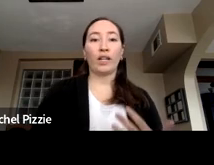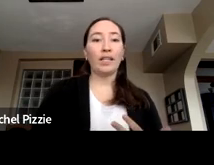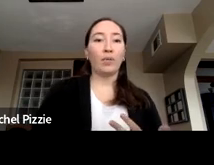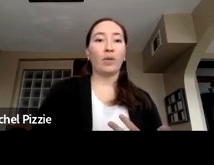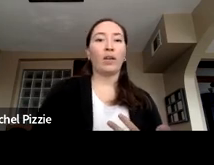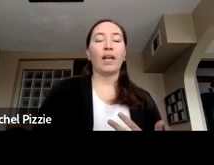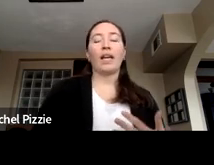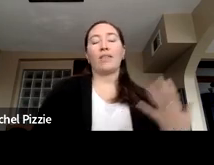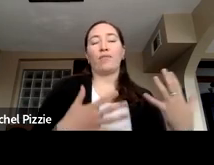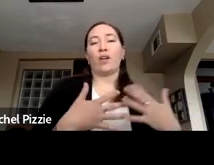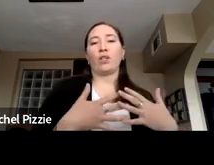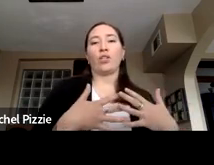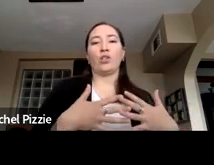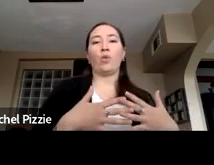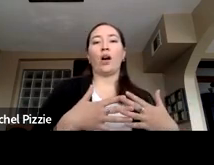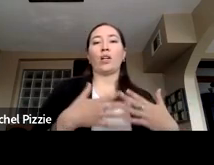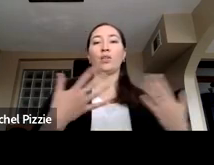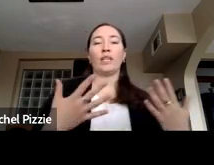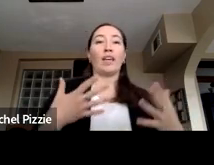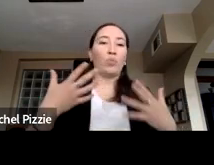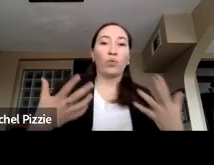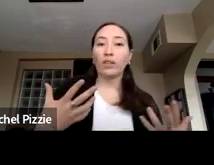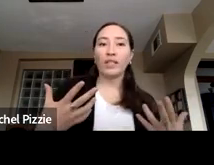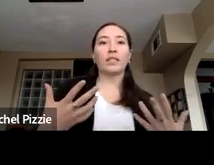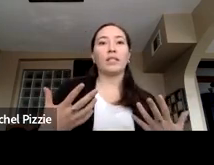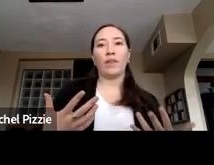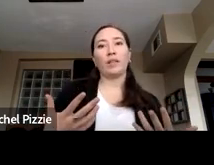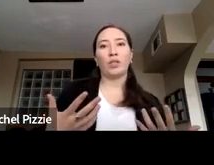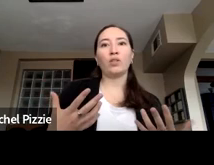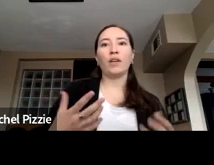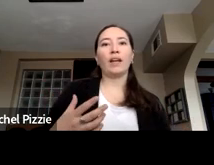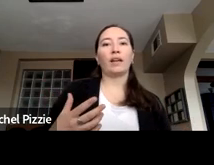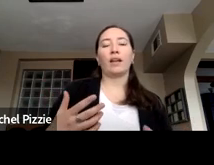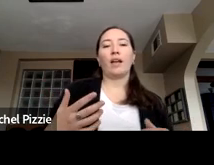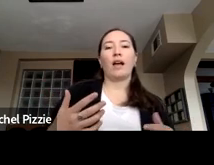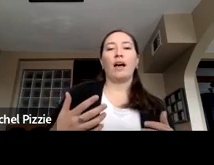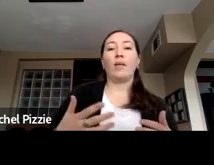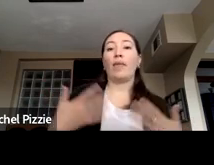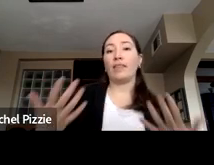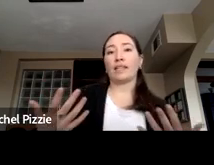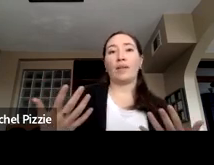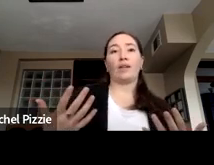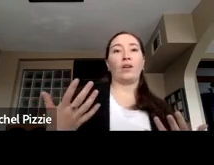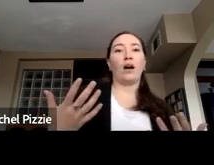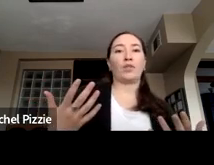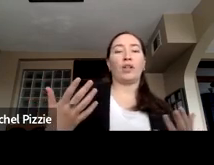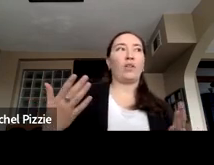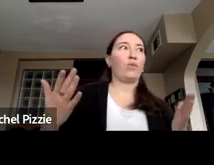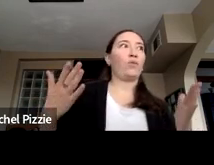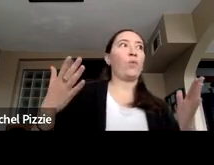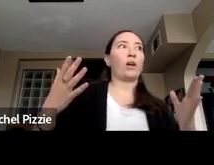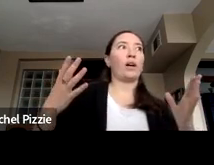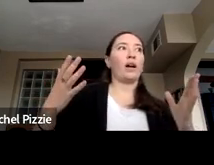So for example, if you are using a previously developed survey, this can be a good